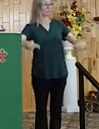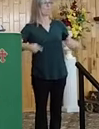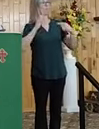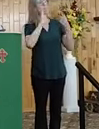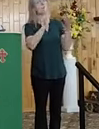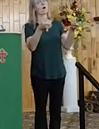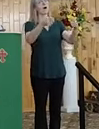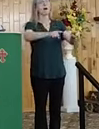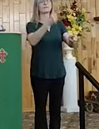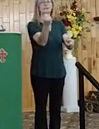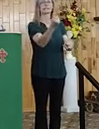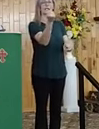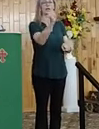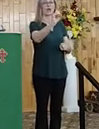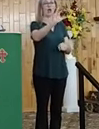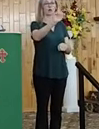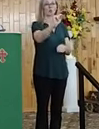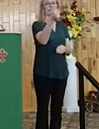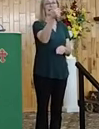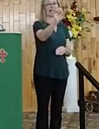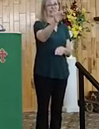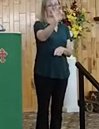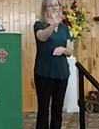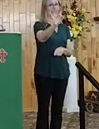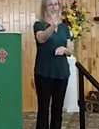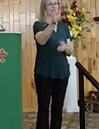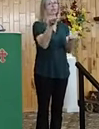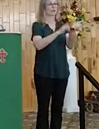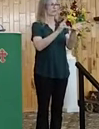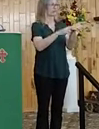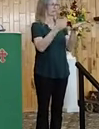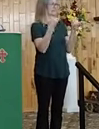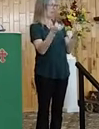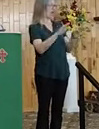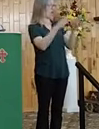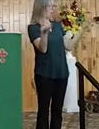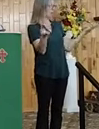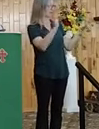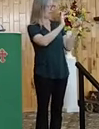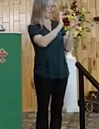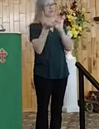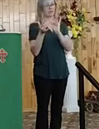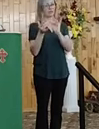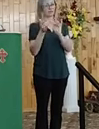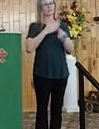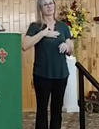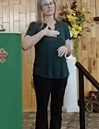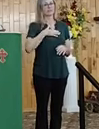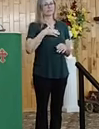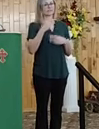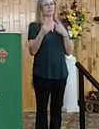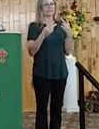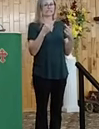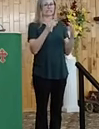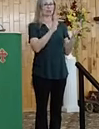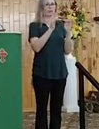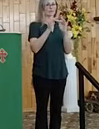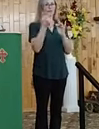Saturday, October 19th. Registration is now open online. Please visit our website to